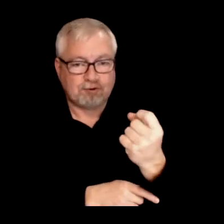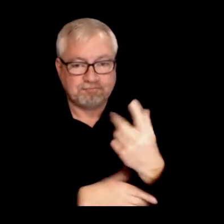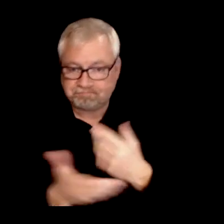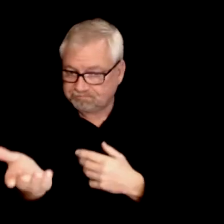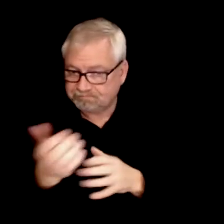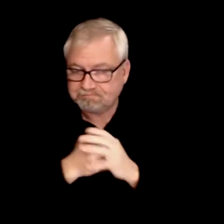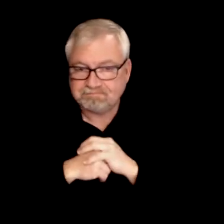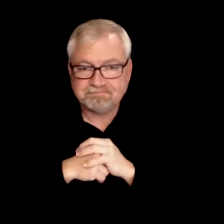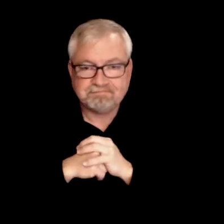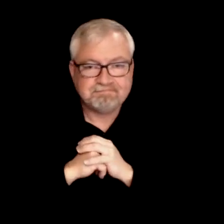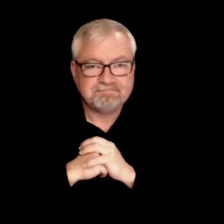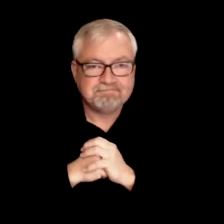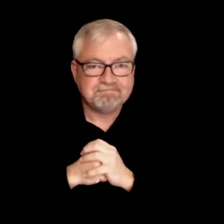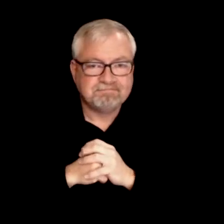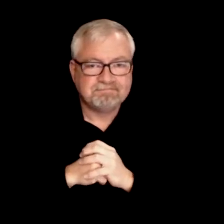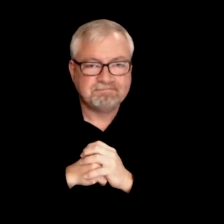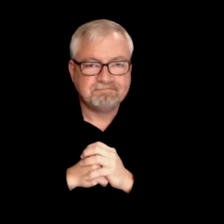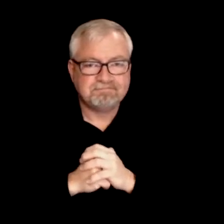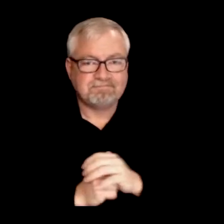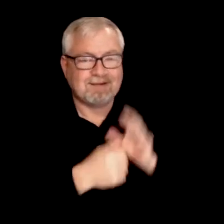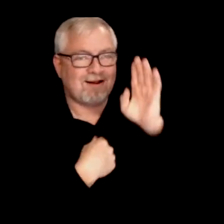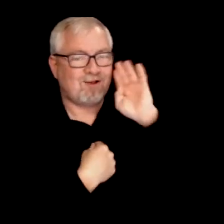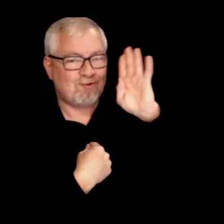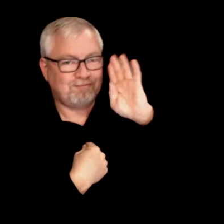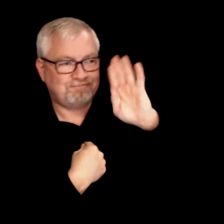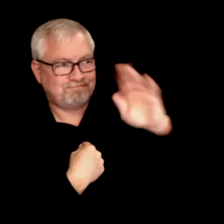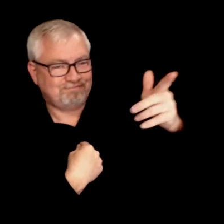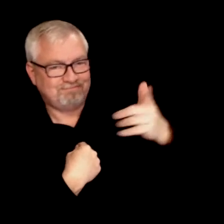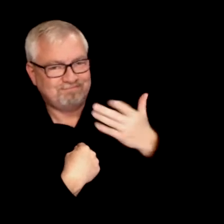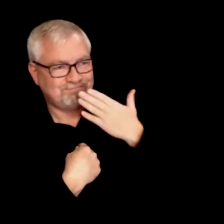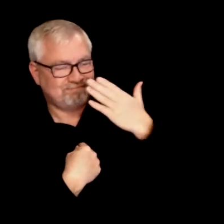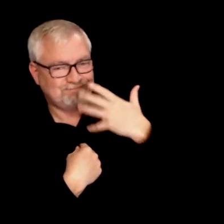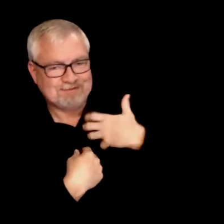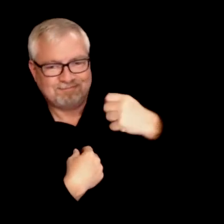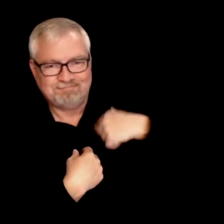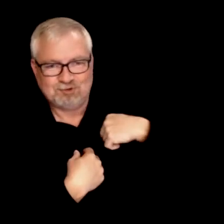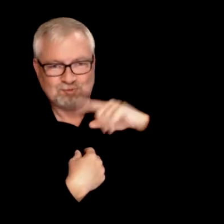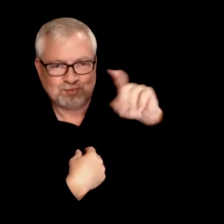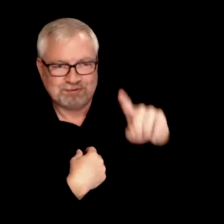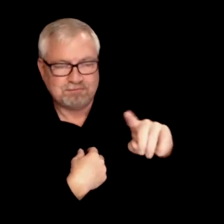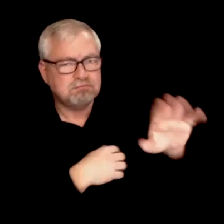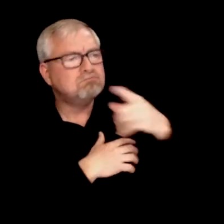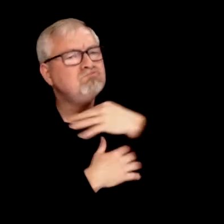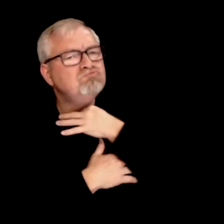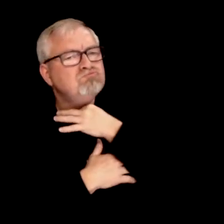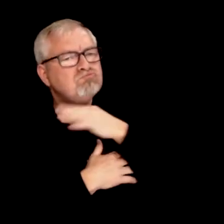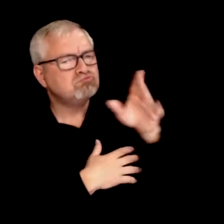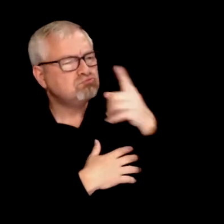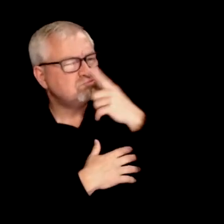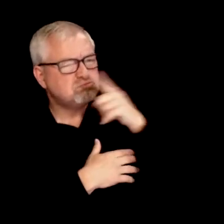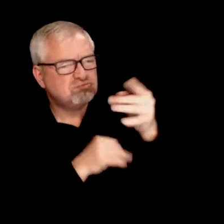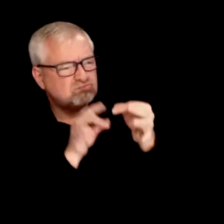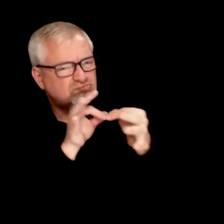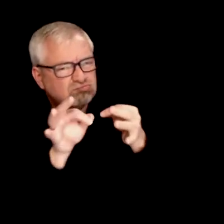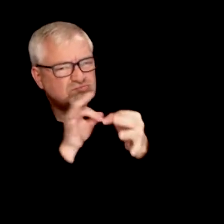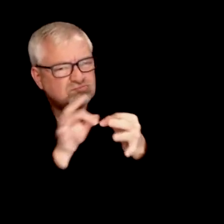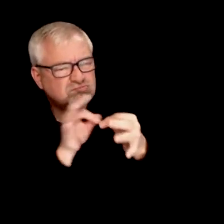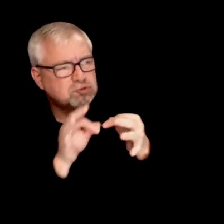Hi, Jan and Chris. Thanks for taking my question. Could you give us sort of a broad view of